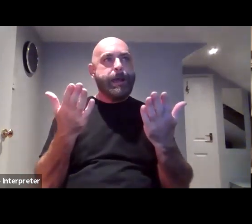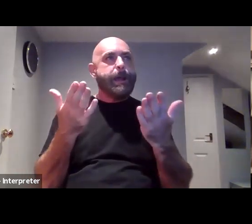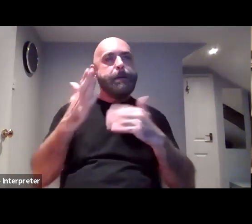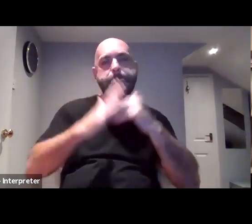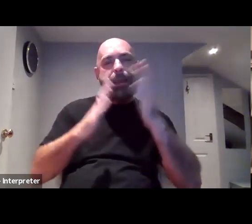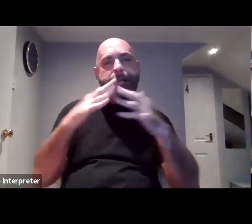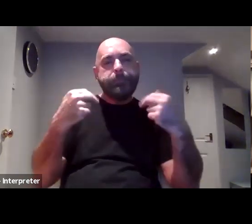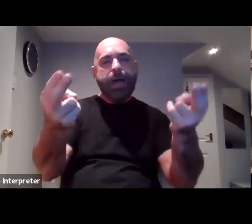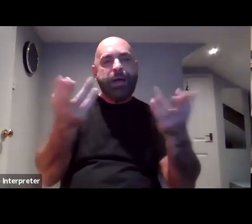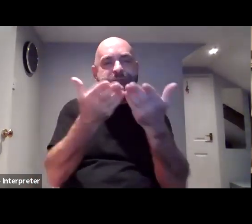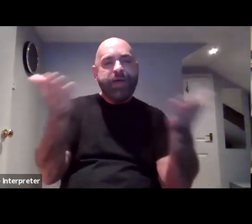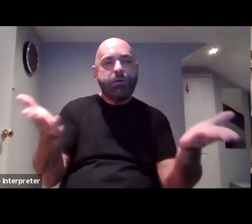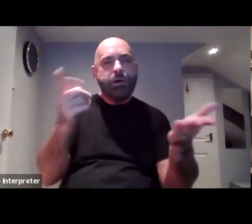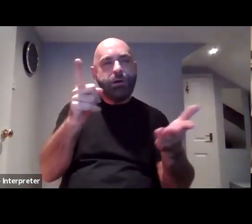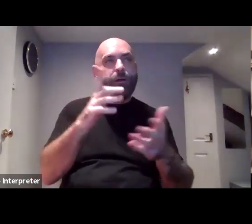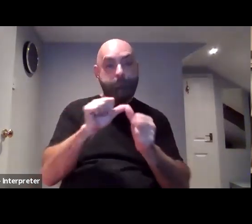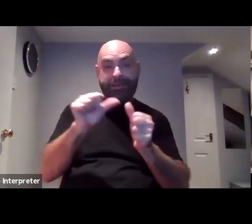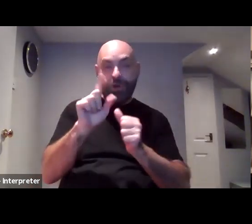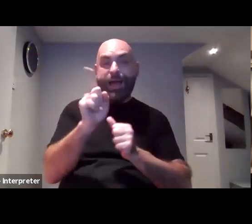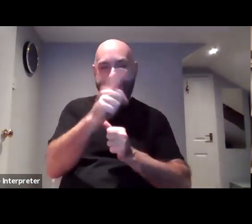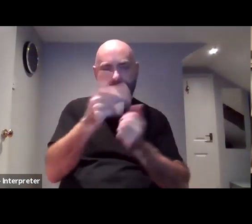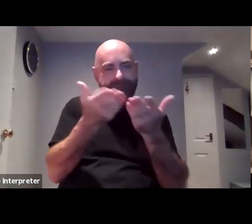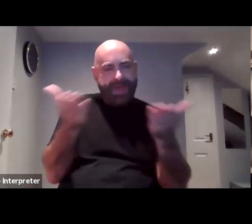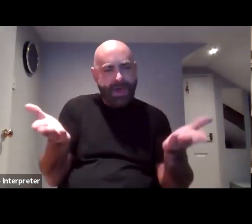better, but fairer.